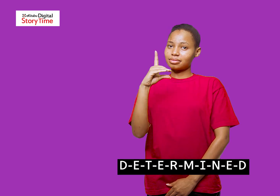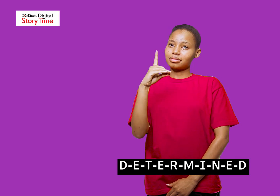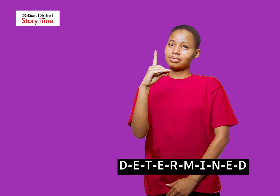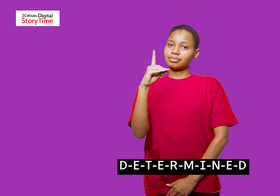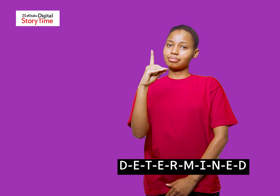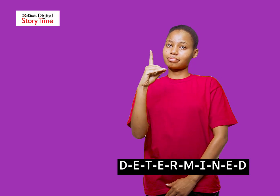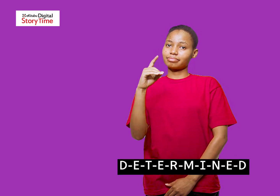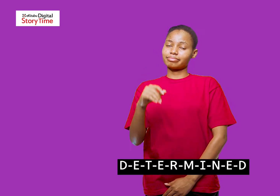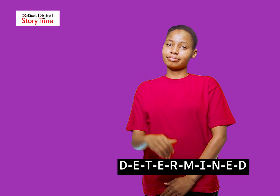Determined.